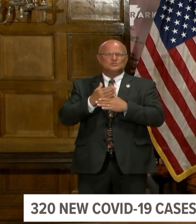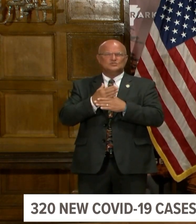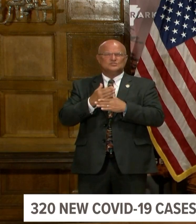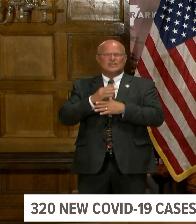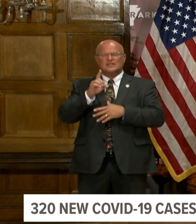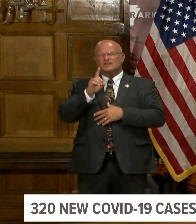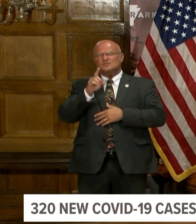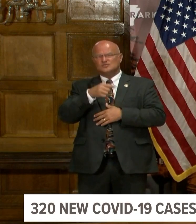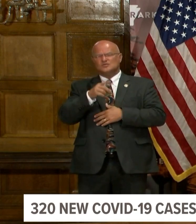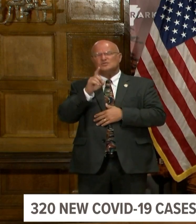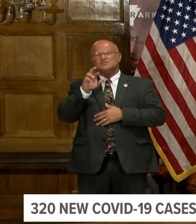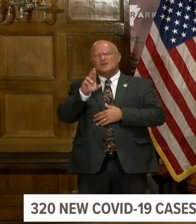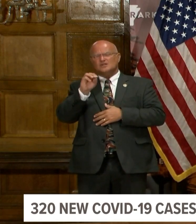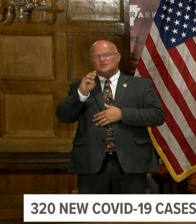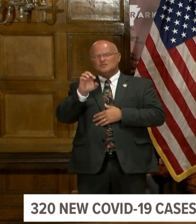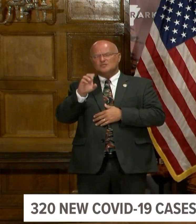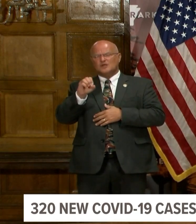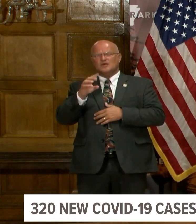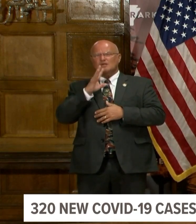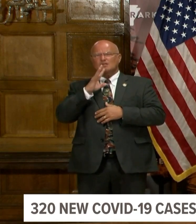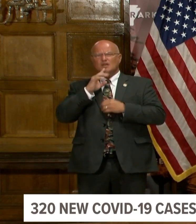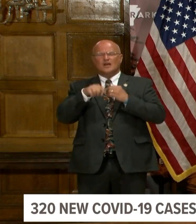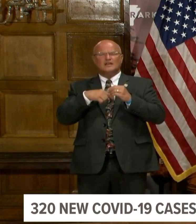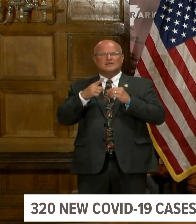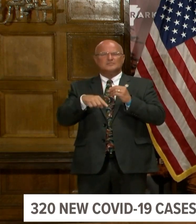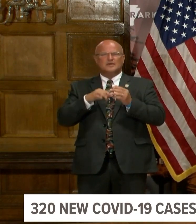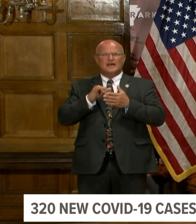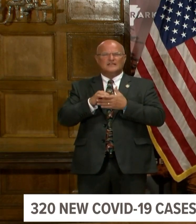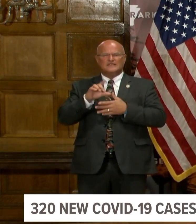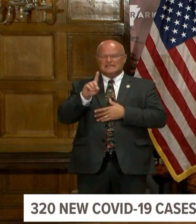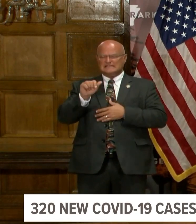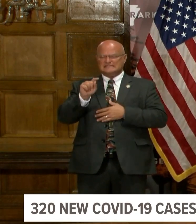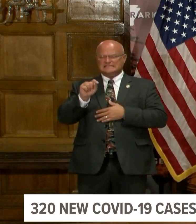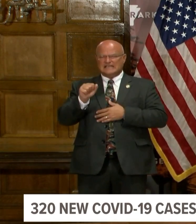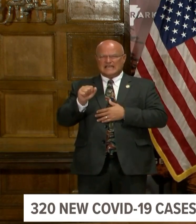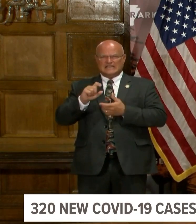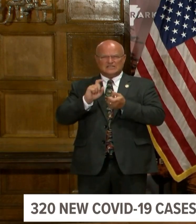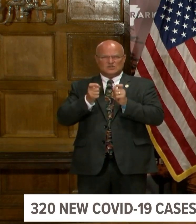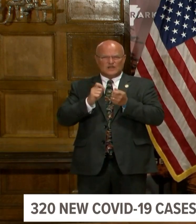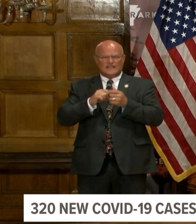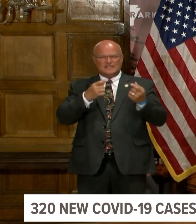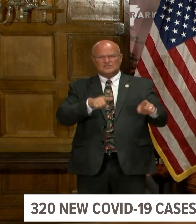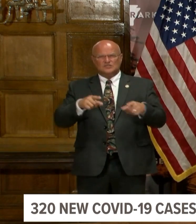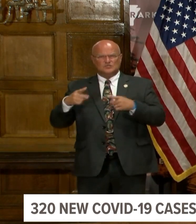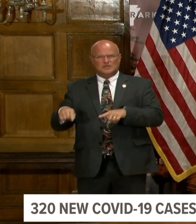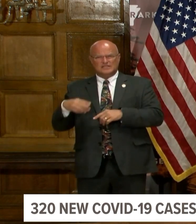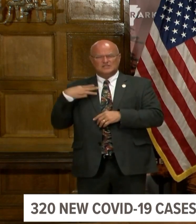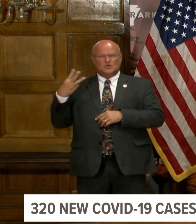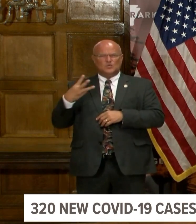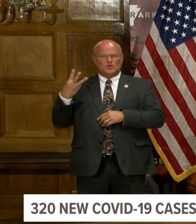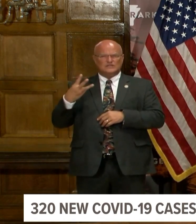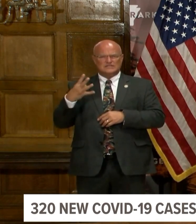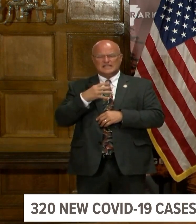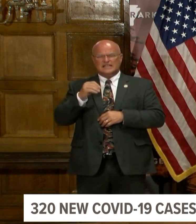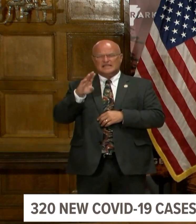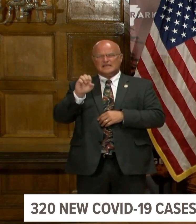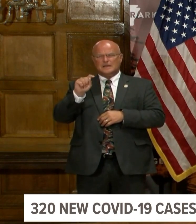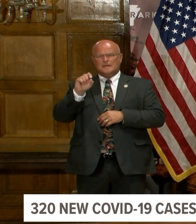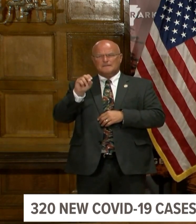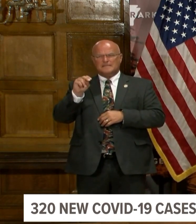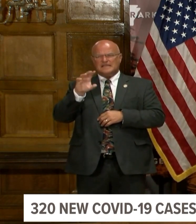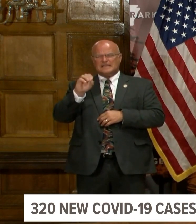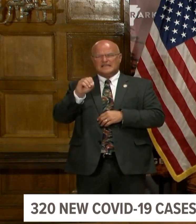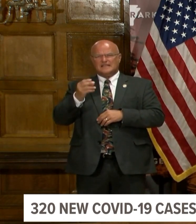Dr. Romero would be able to discuss the massive data correction that took place in Washington and Benton County that